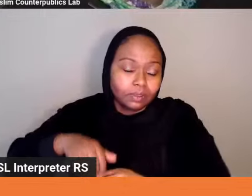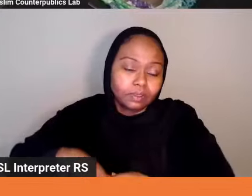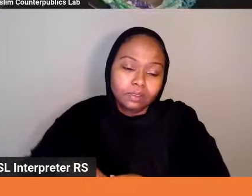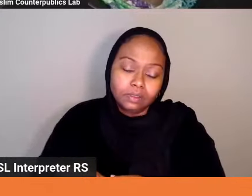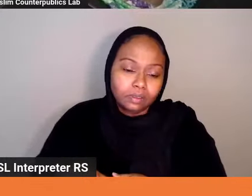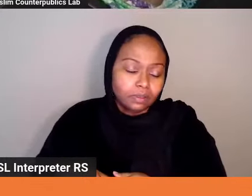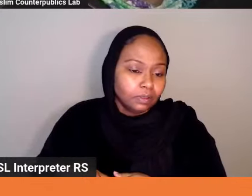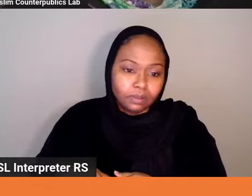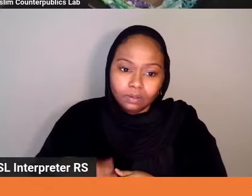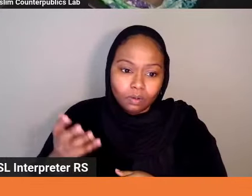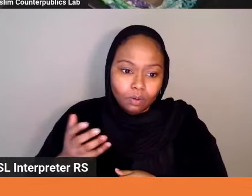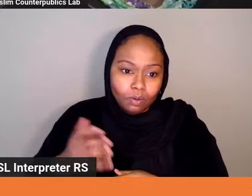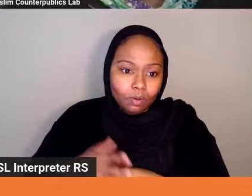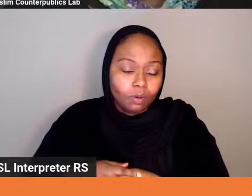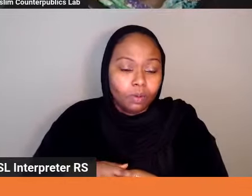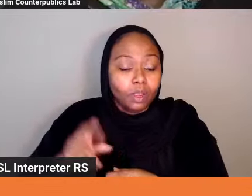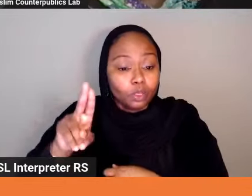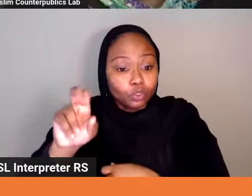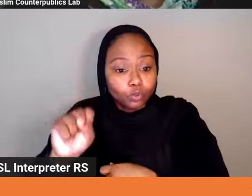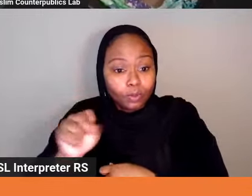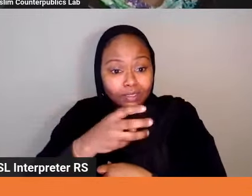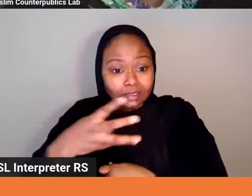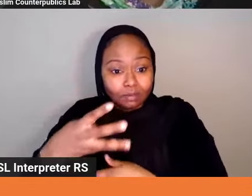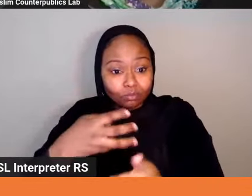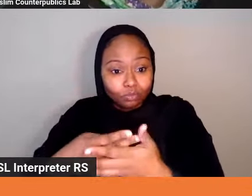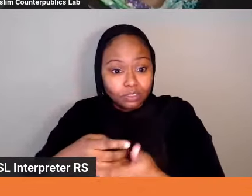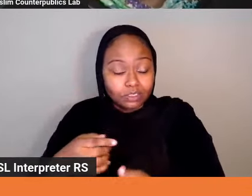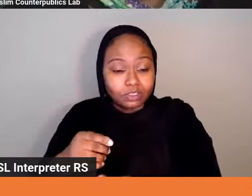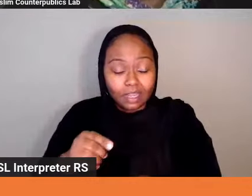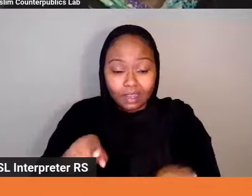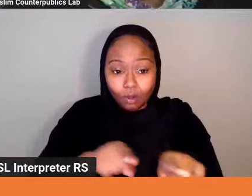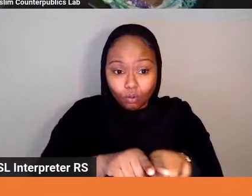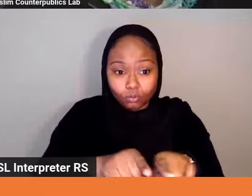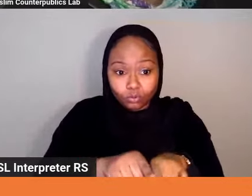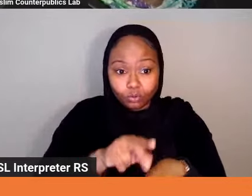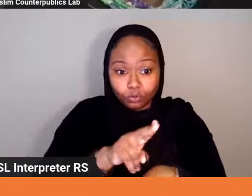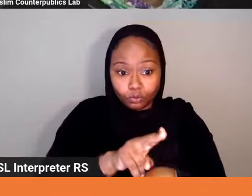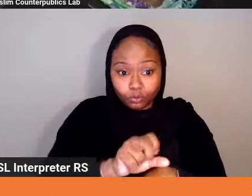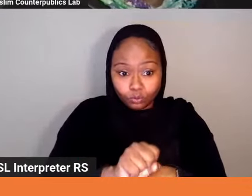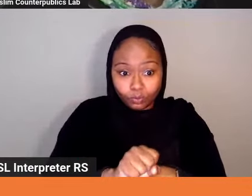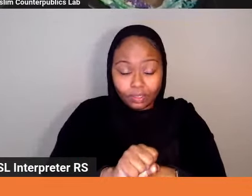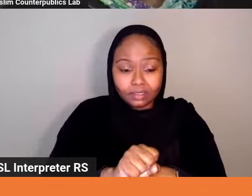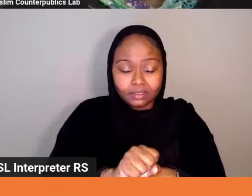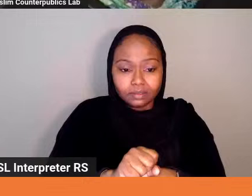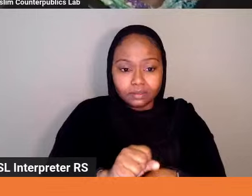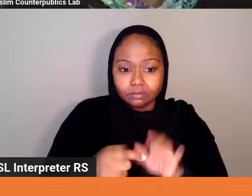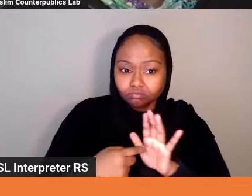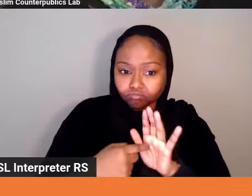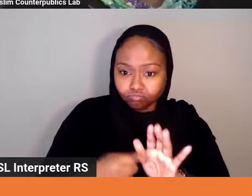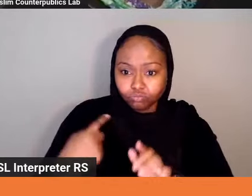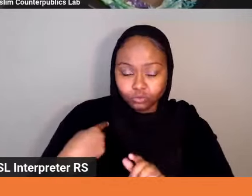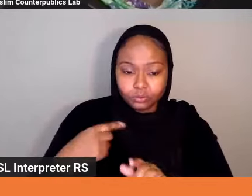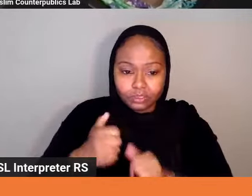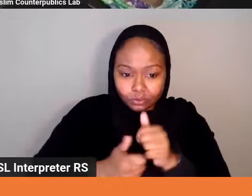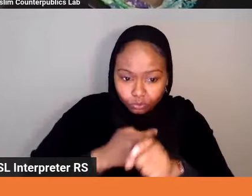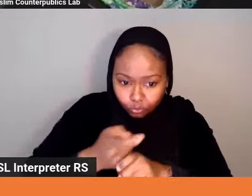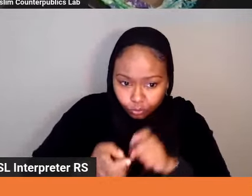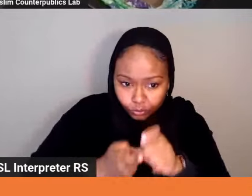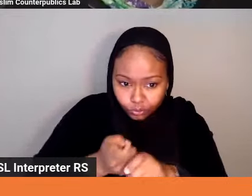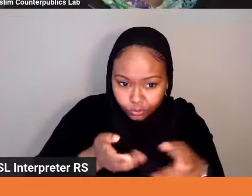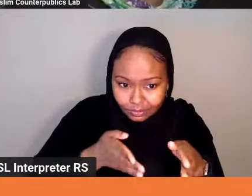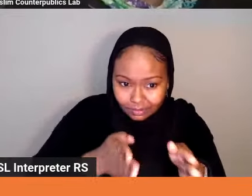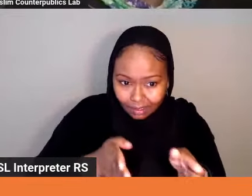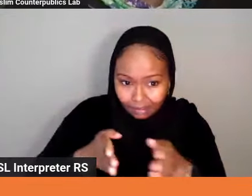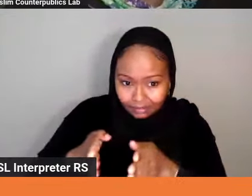Recent reports from Palestinian prisoners and human rights organizations alike have put the spotlight on the torture tactics that Israel has deployed, which have been likened